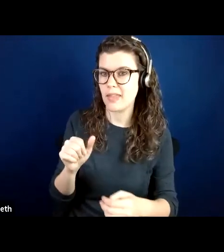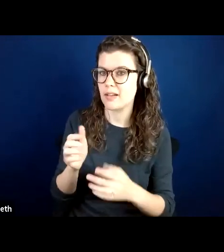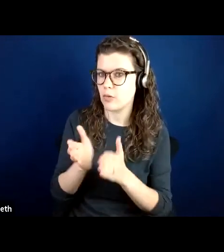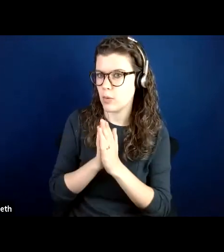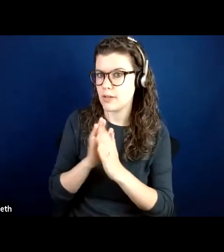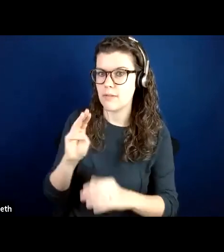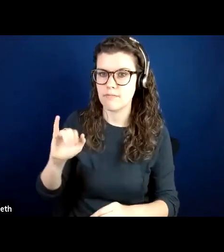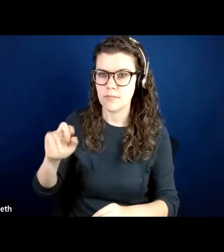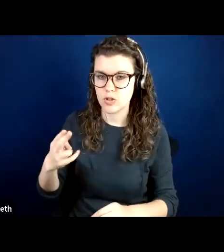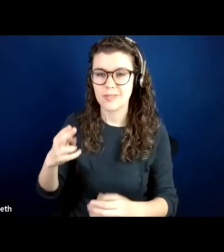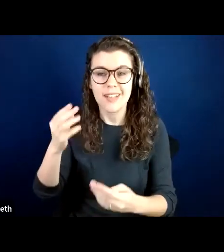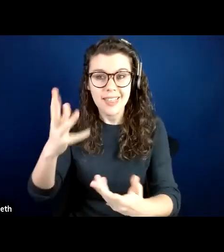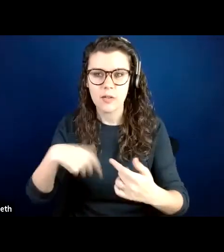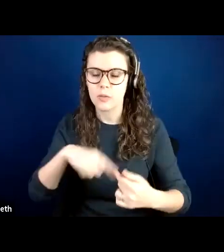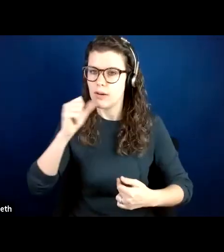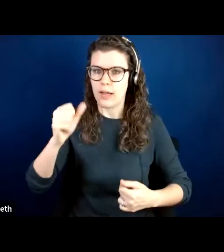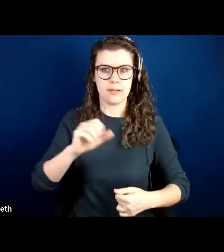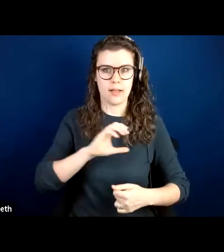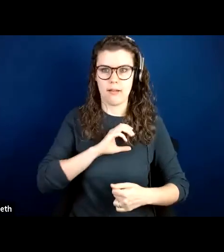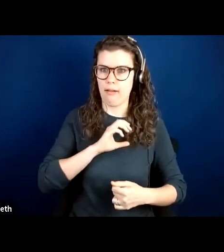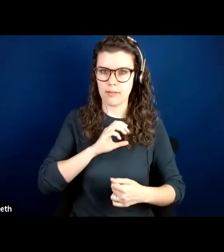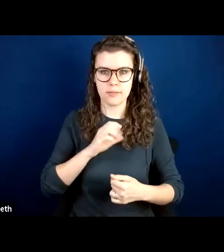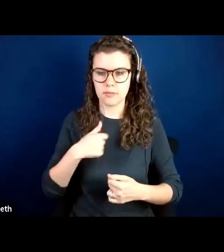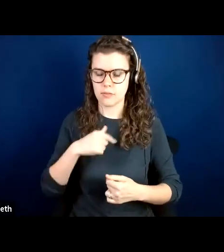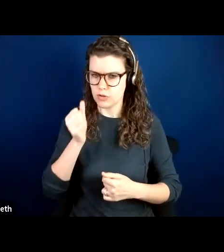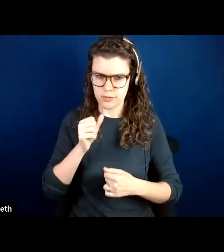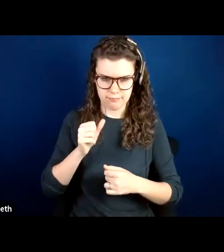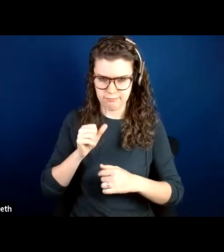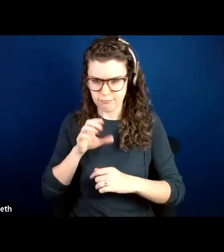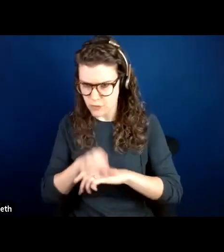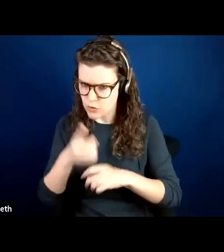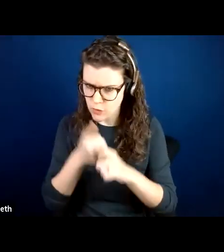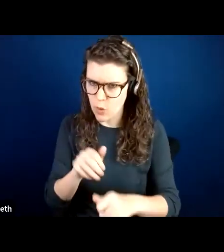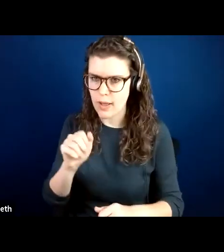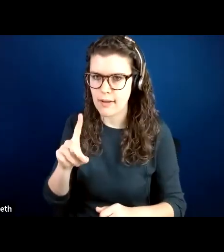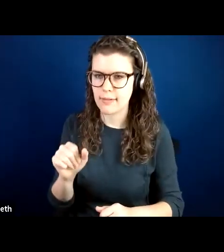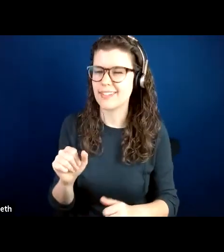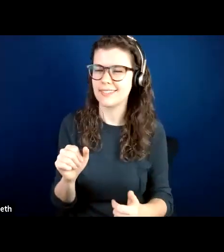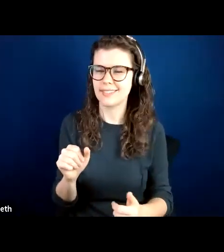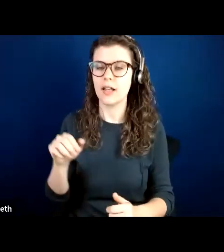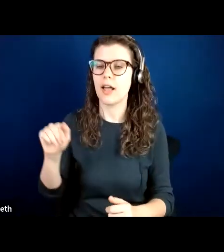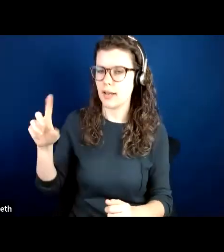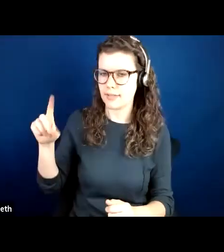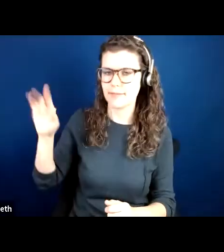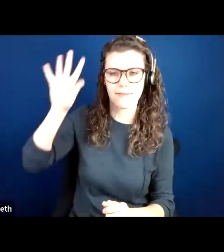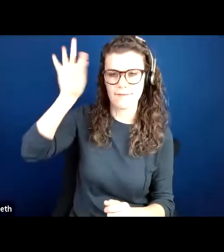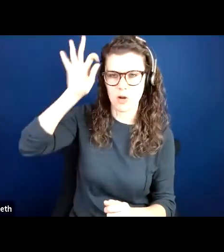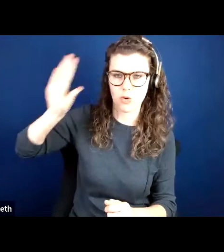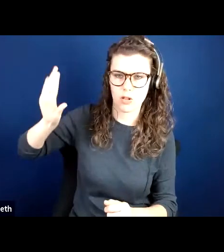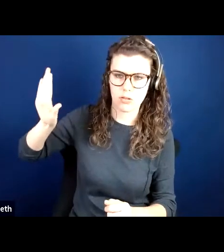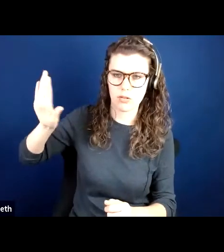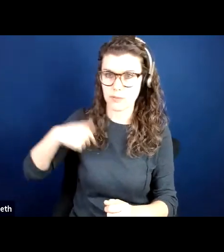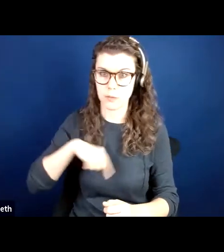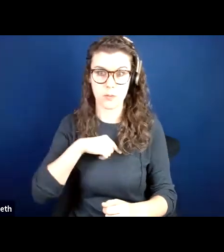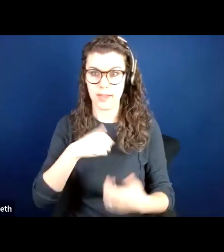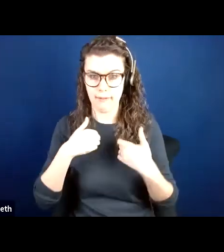not an enforcement agency of the Americans with Disabilities Act. The ADA is enforced federally. We don't have any authority to do